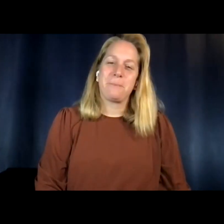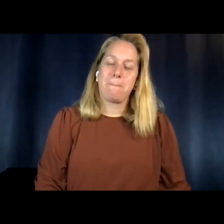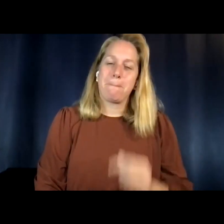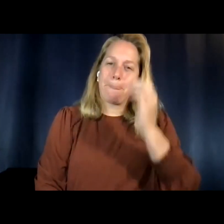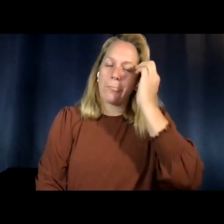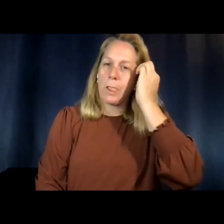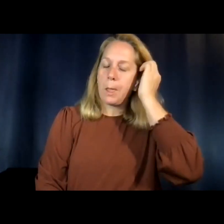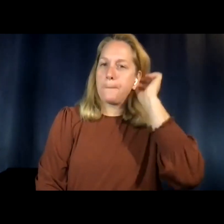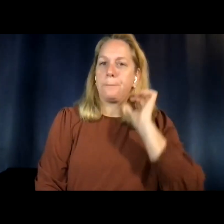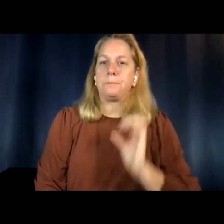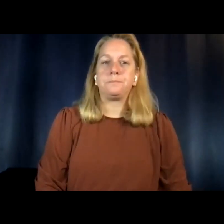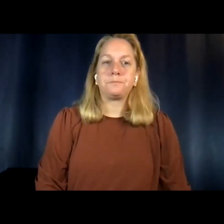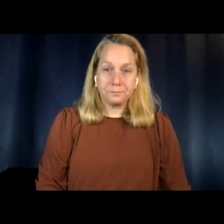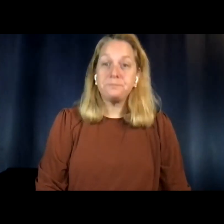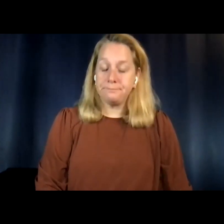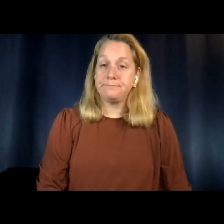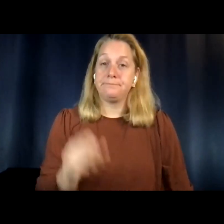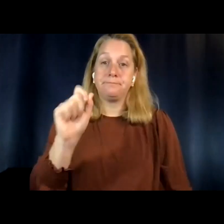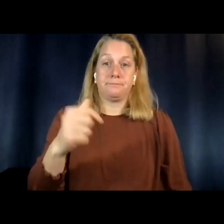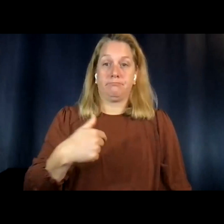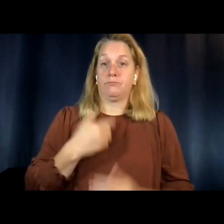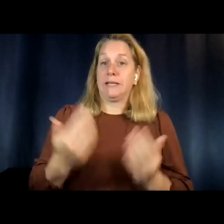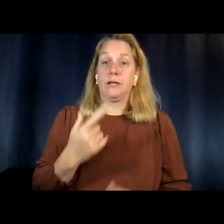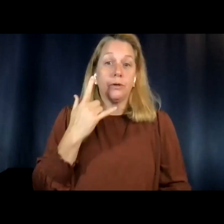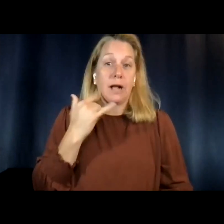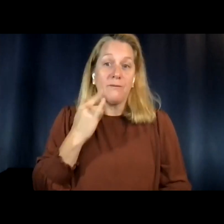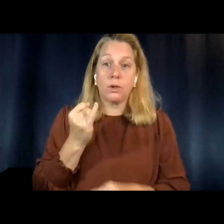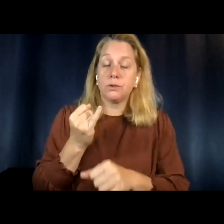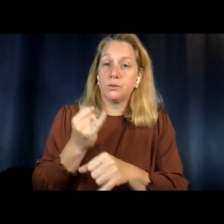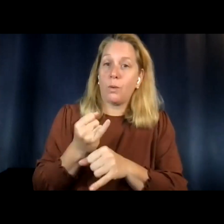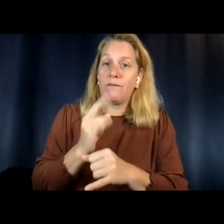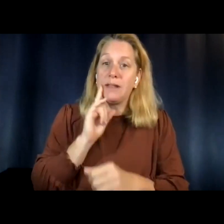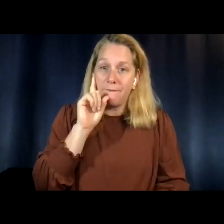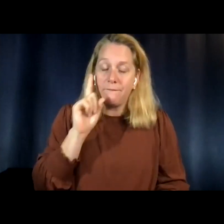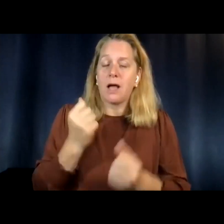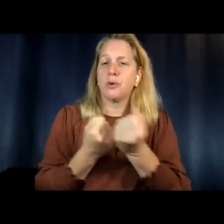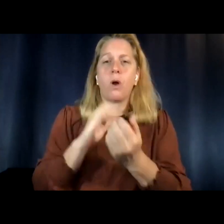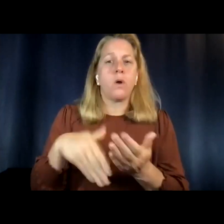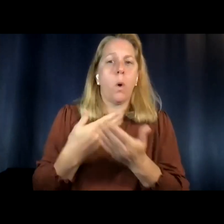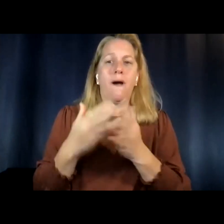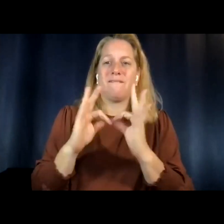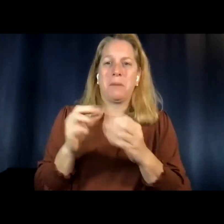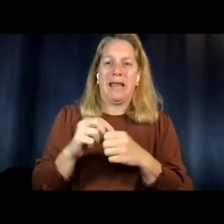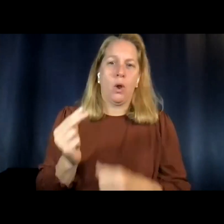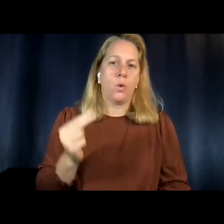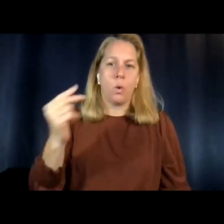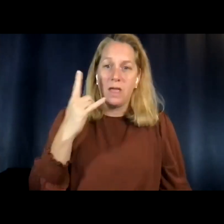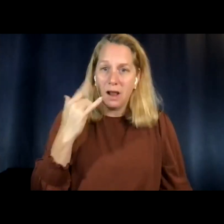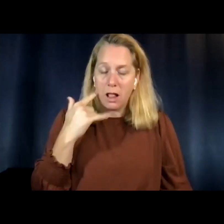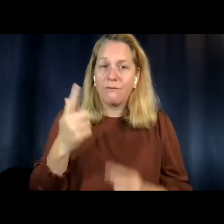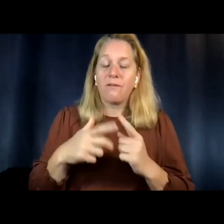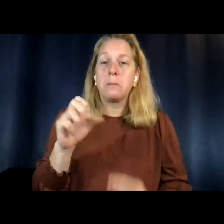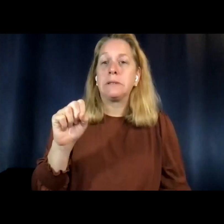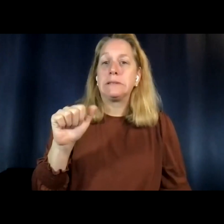So I support here at the California School for the Deaf. I support all families in Northern California from San Luis